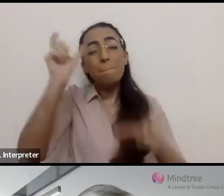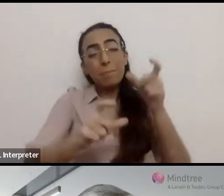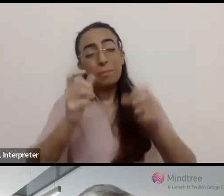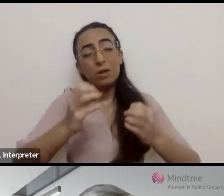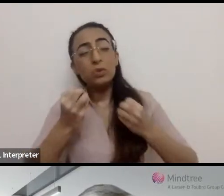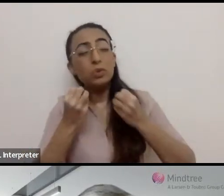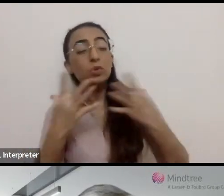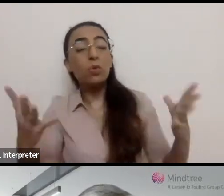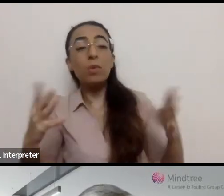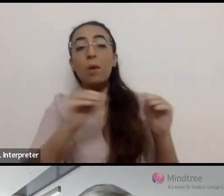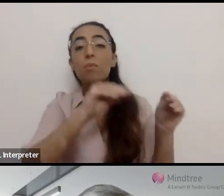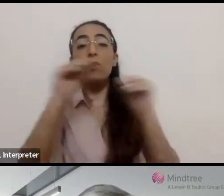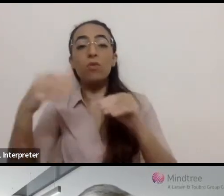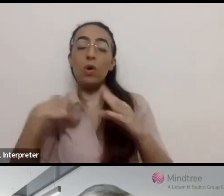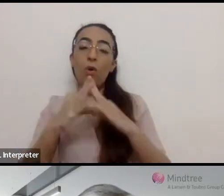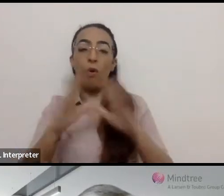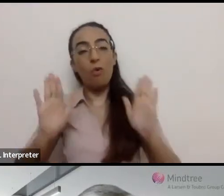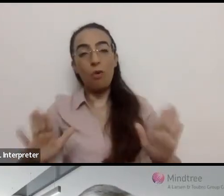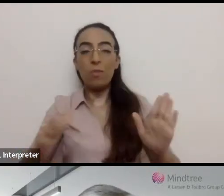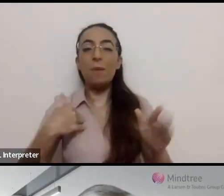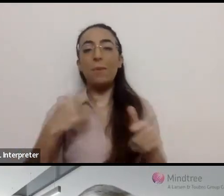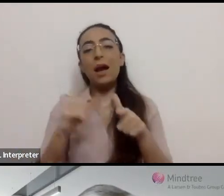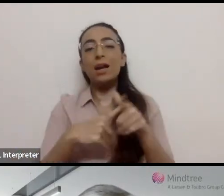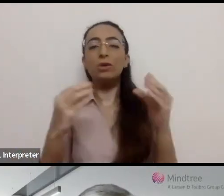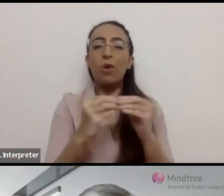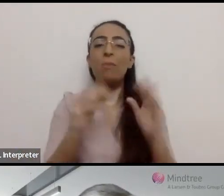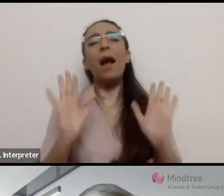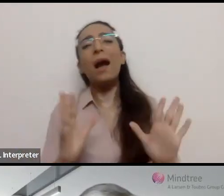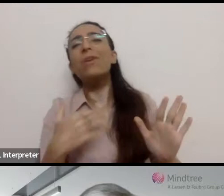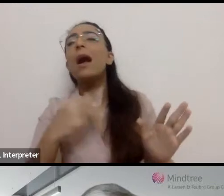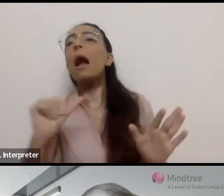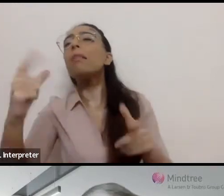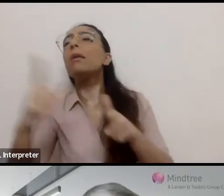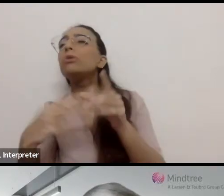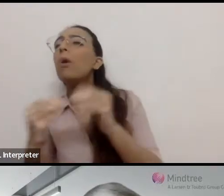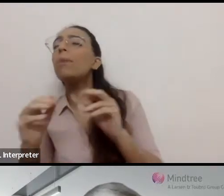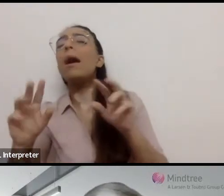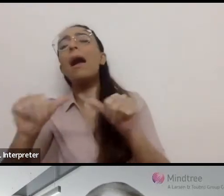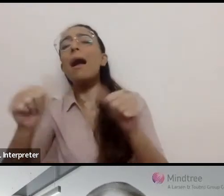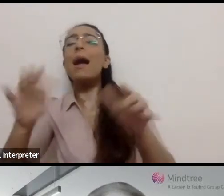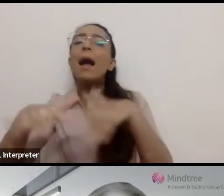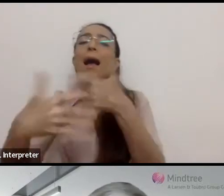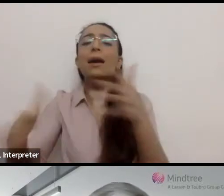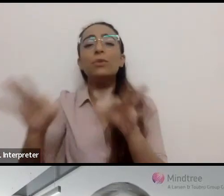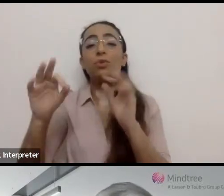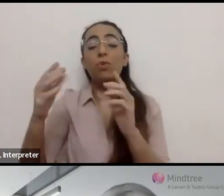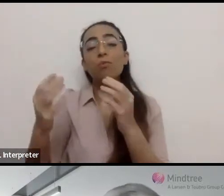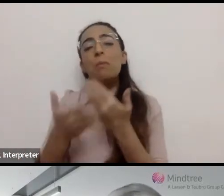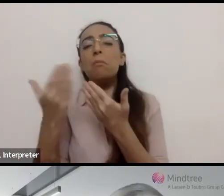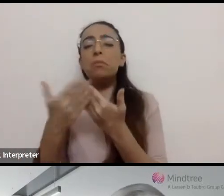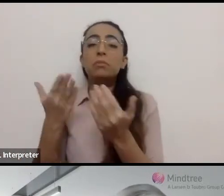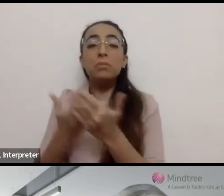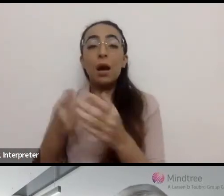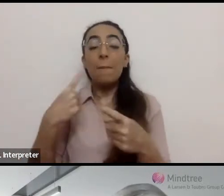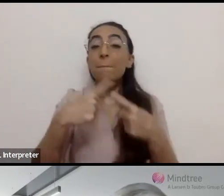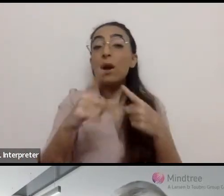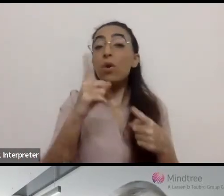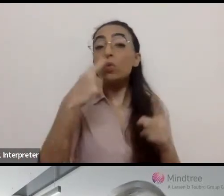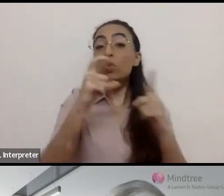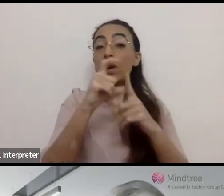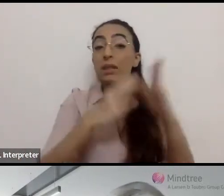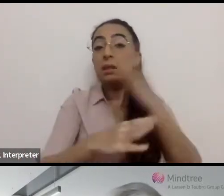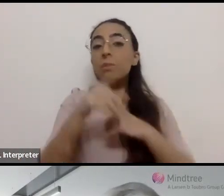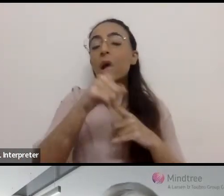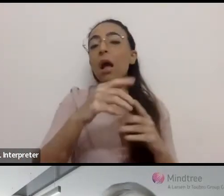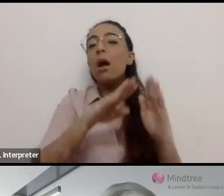remotely and had access to alternative employment opportunities, people with disabilities were systematically placed in a